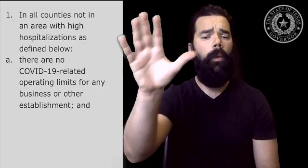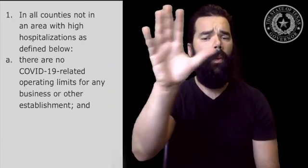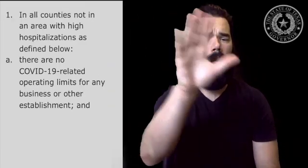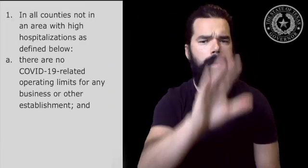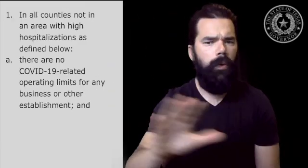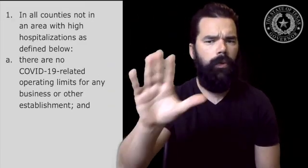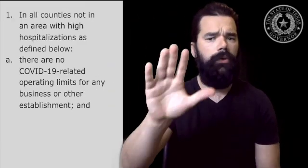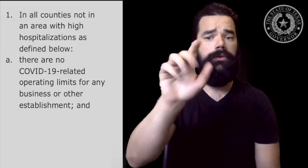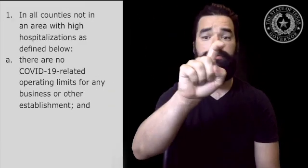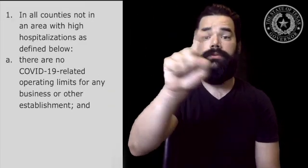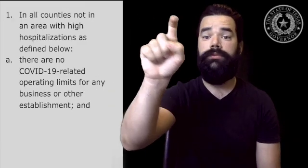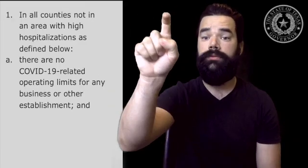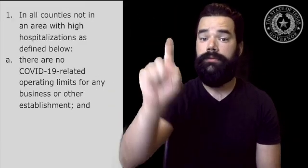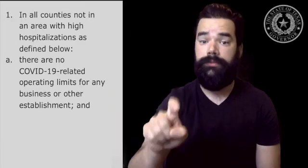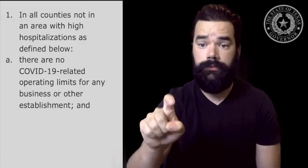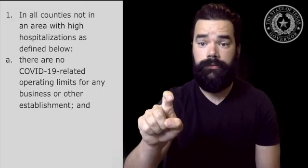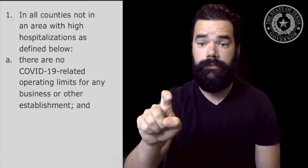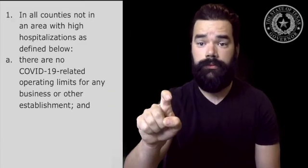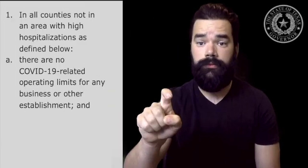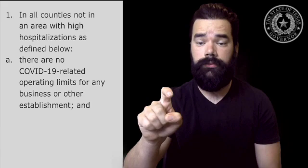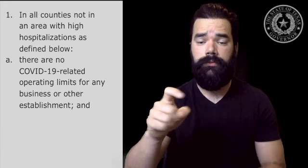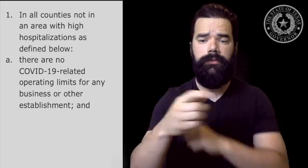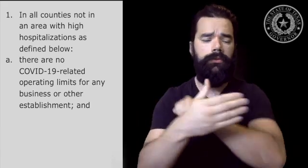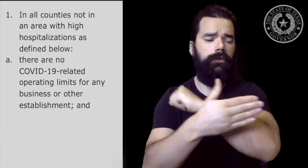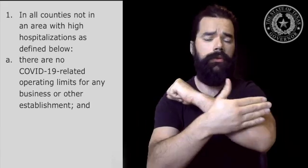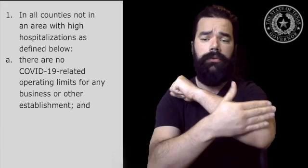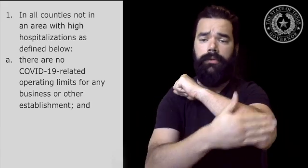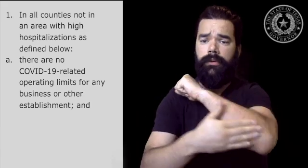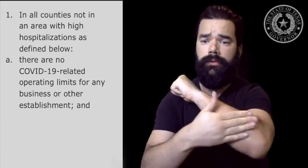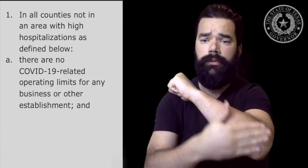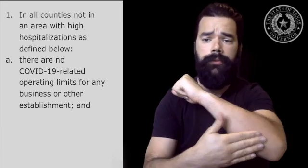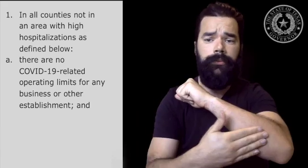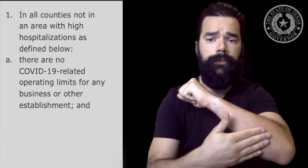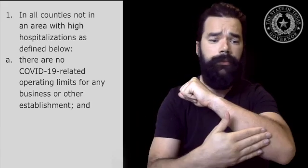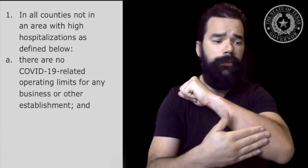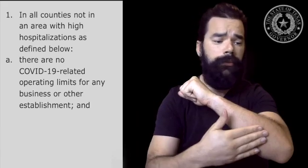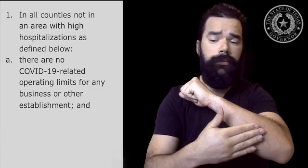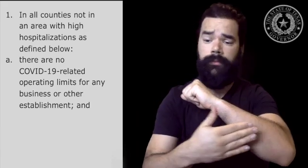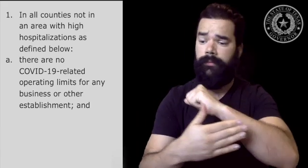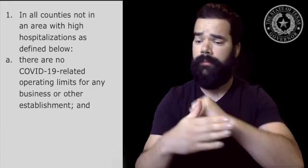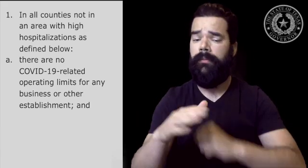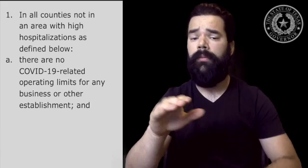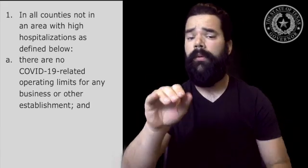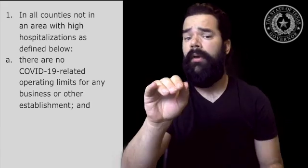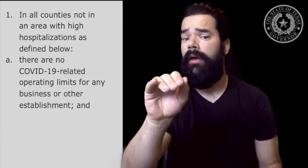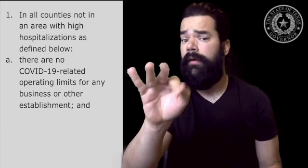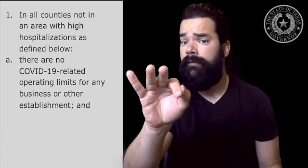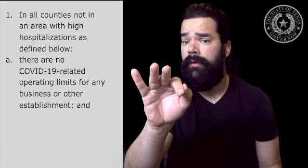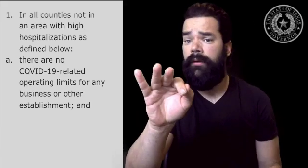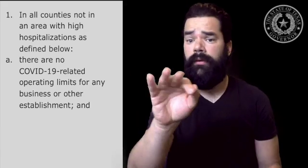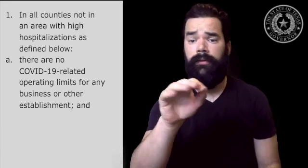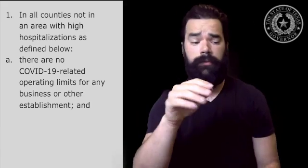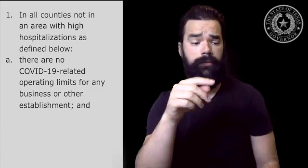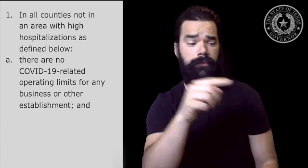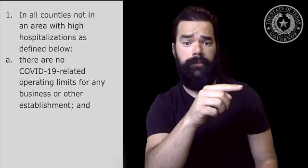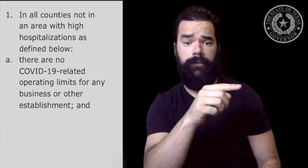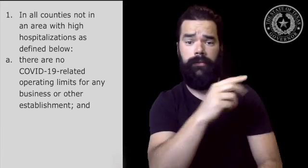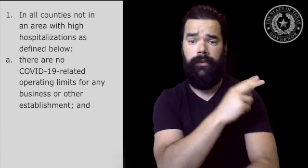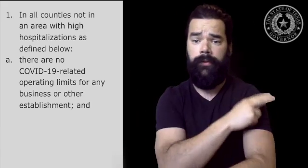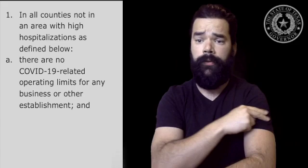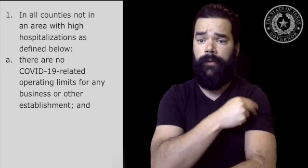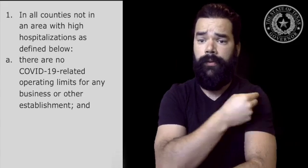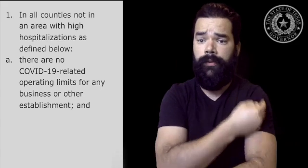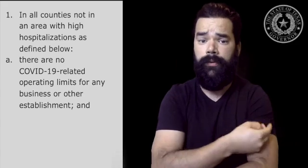In all counties not in an area with high hospitalizations as defined below. A. There are